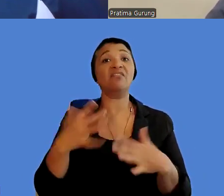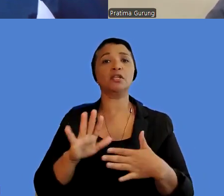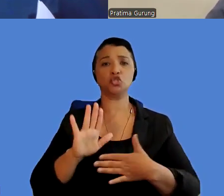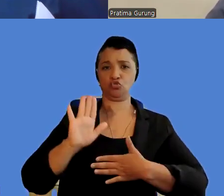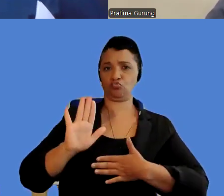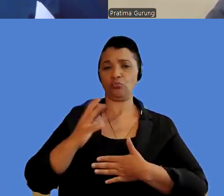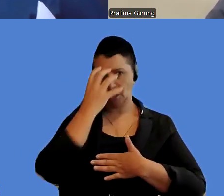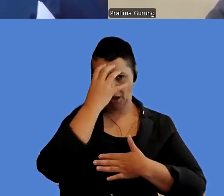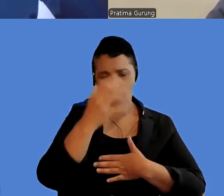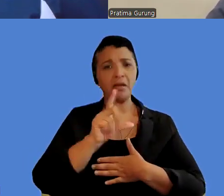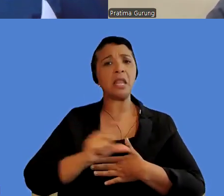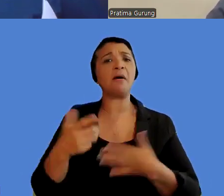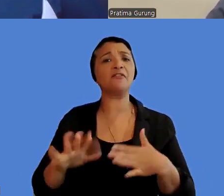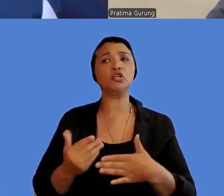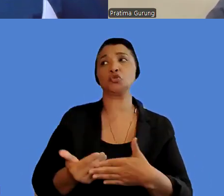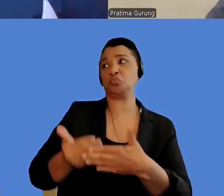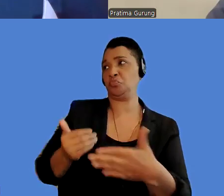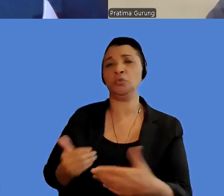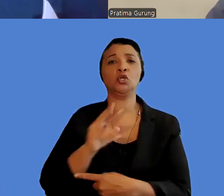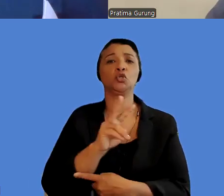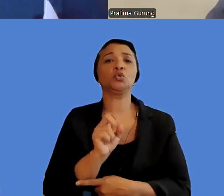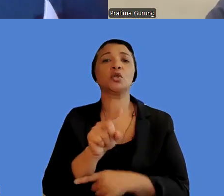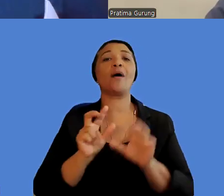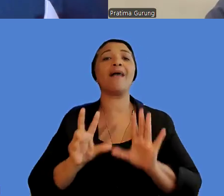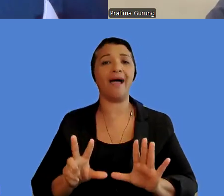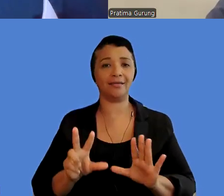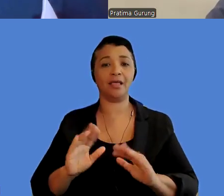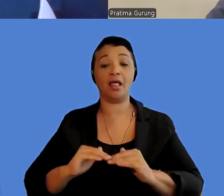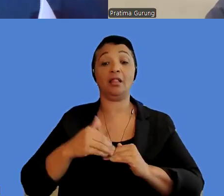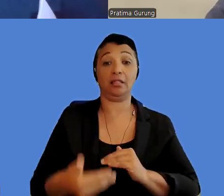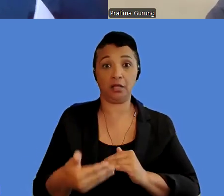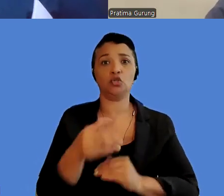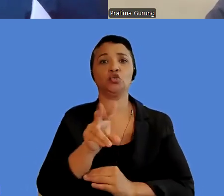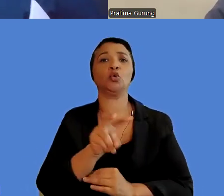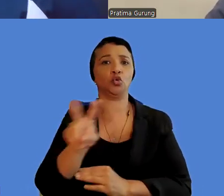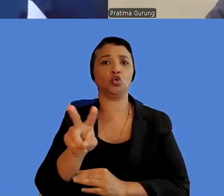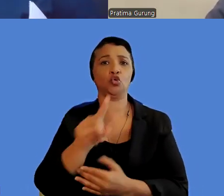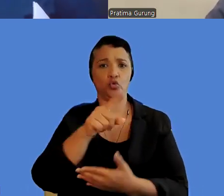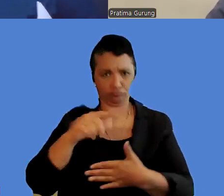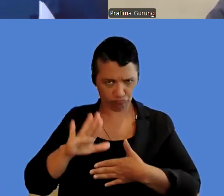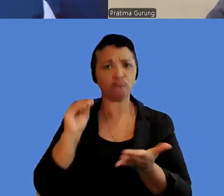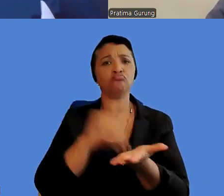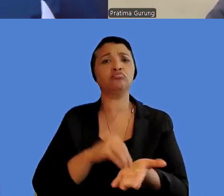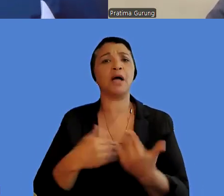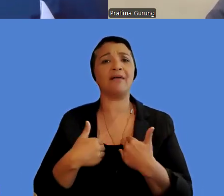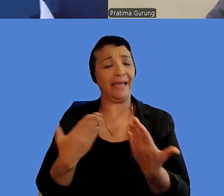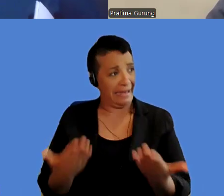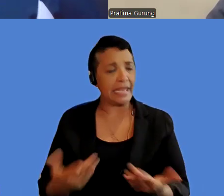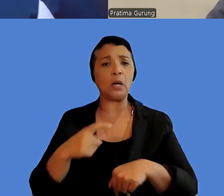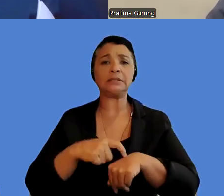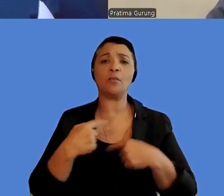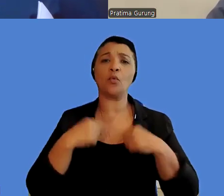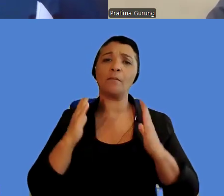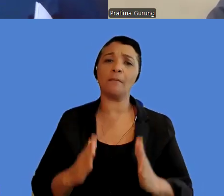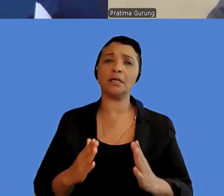government has done commitment in 2018, in 2022 also. So I think it is time for us to have a very,